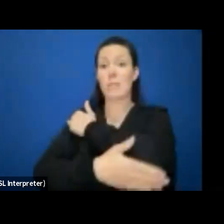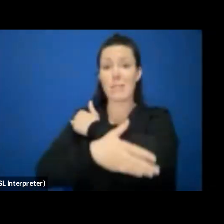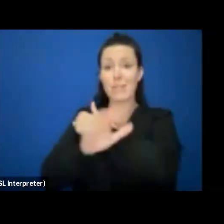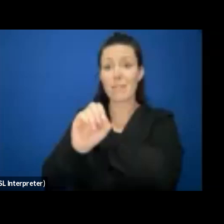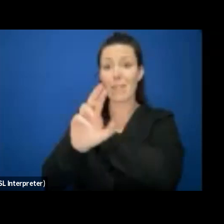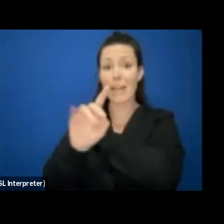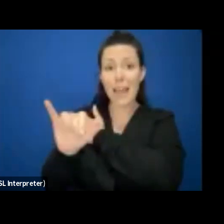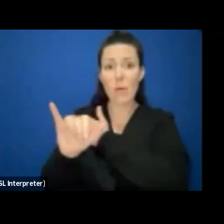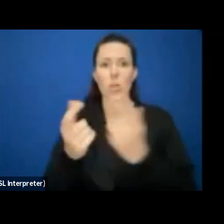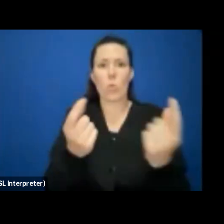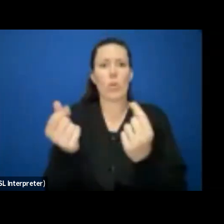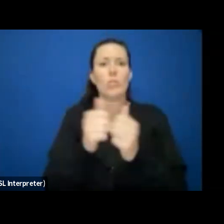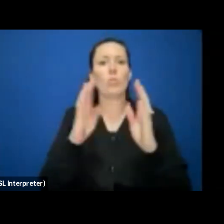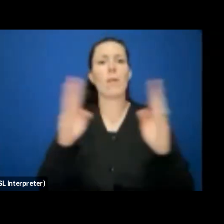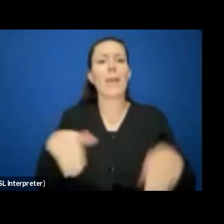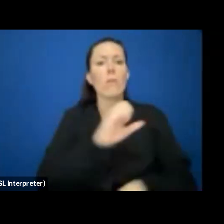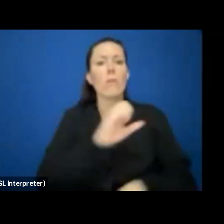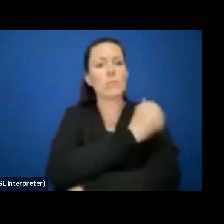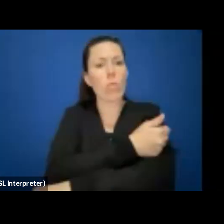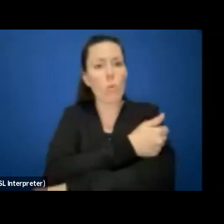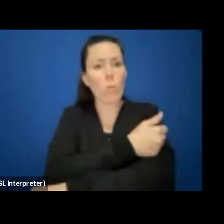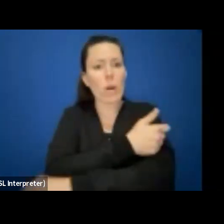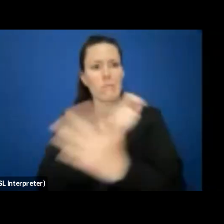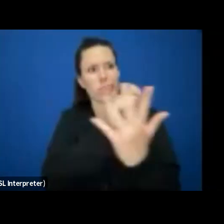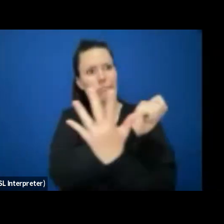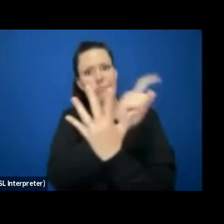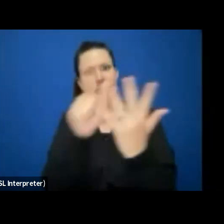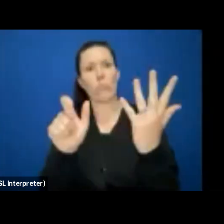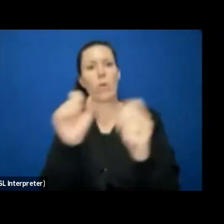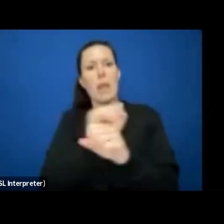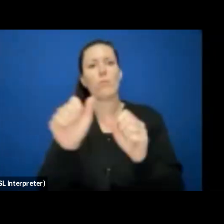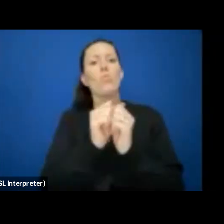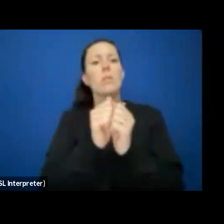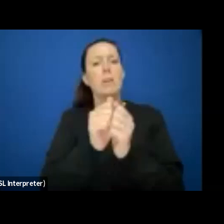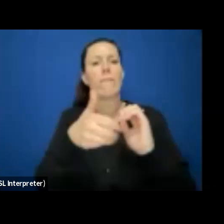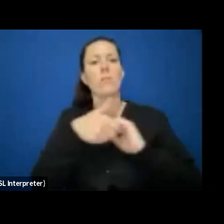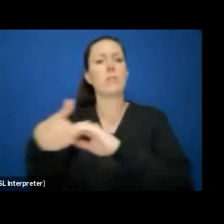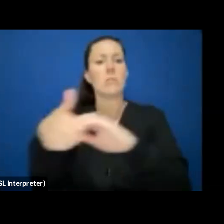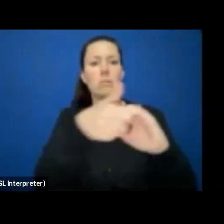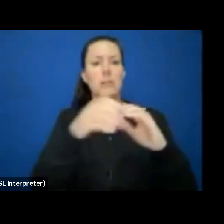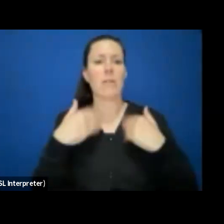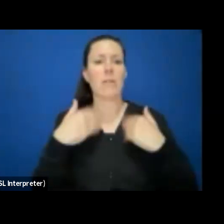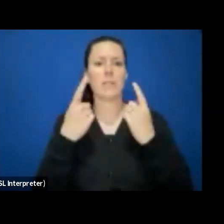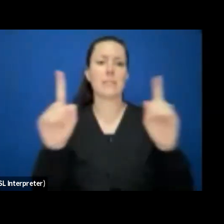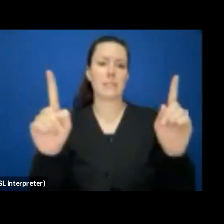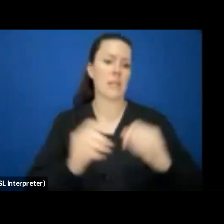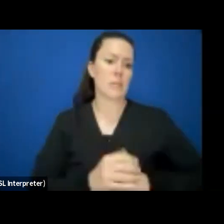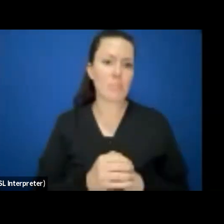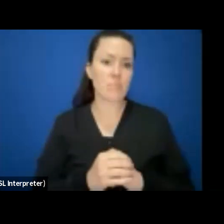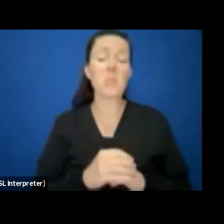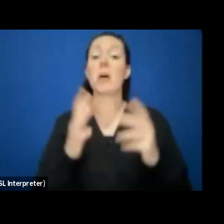with the housing authorities? Because all of them, we have to work in partnership to make that rapid housing program a success. So